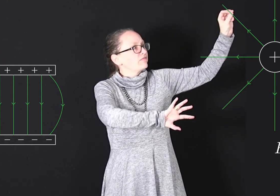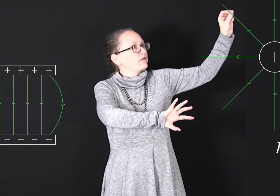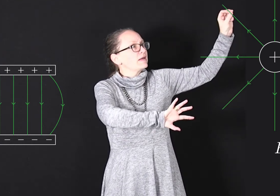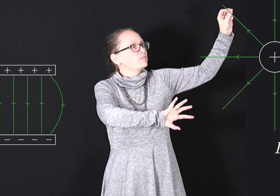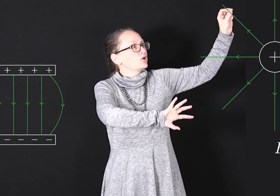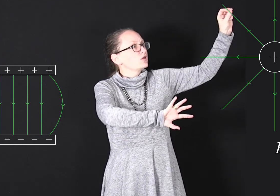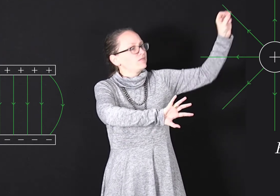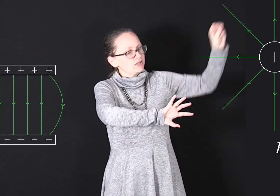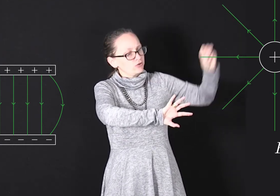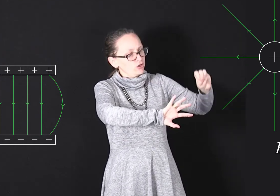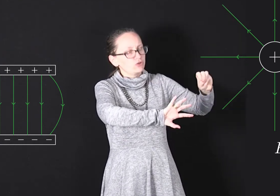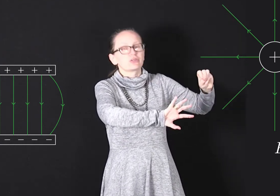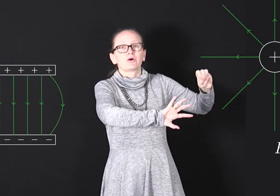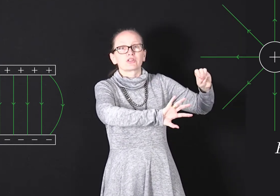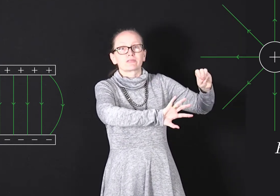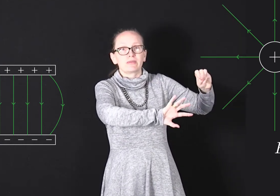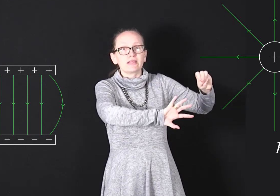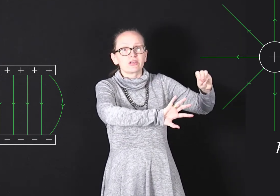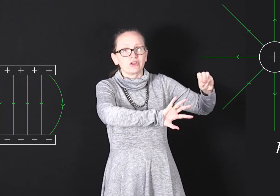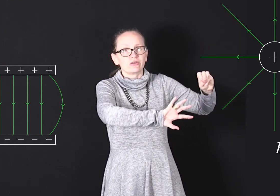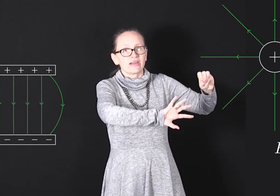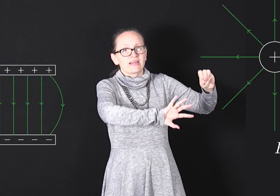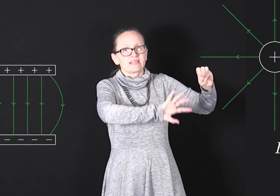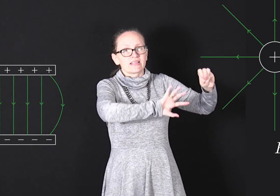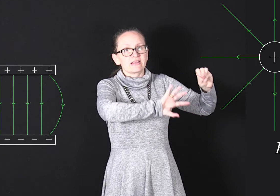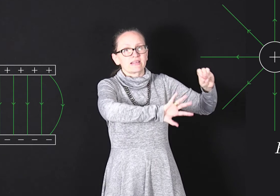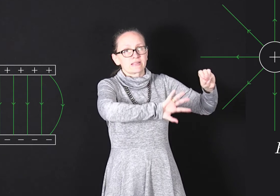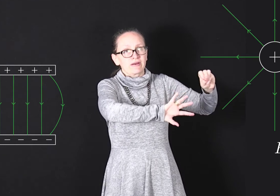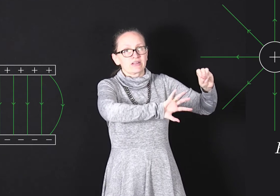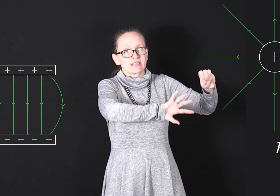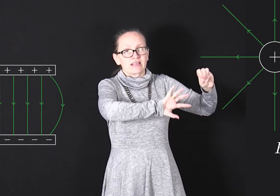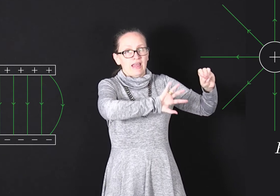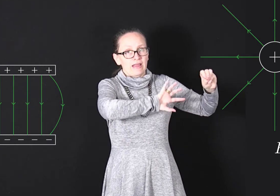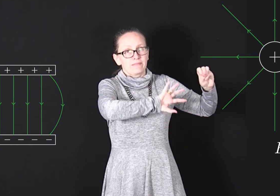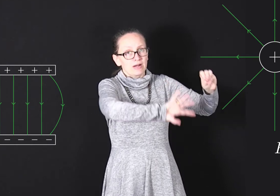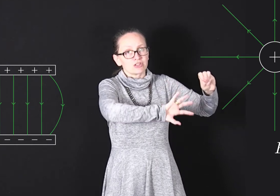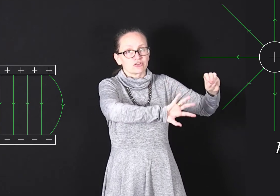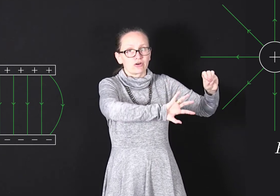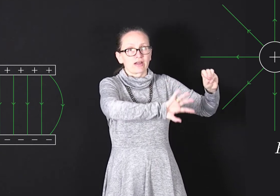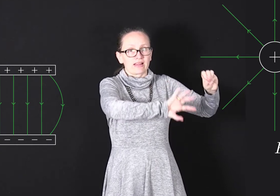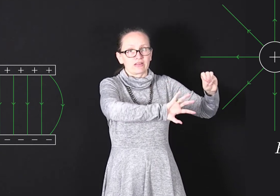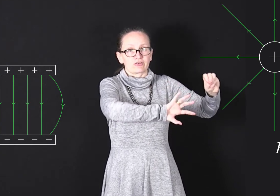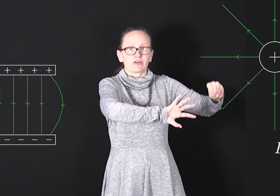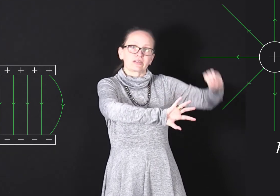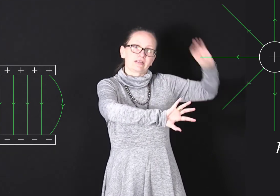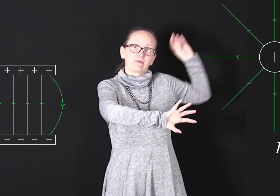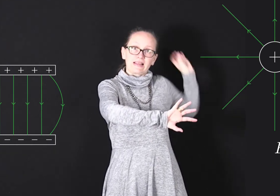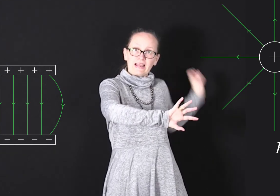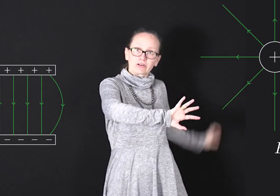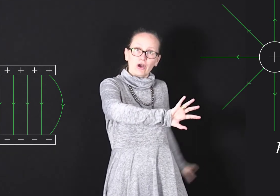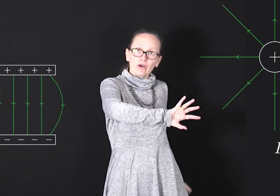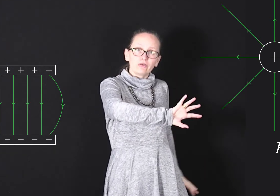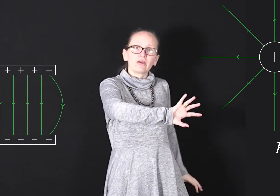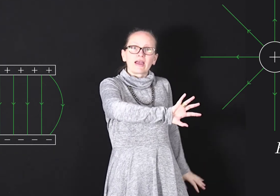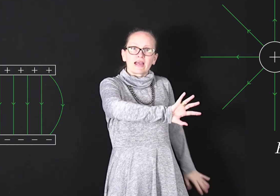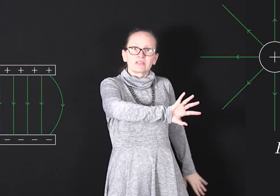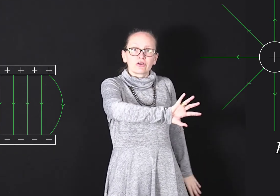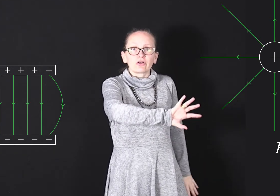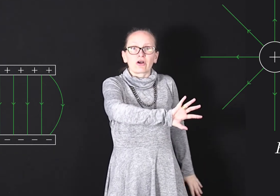we move little q towards big Q, it's then experiencing a much stronger electric field. And if we let go and no longer